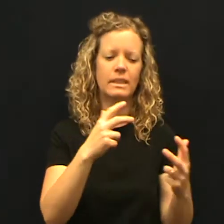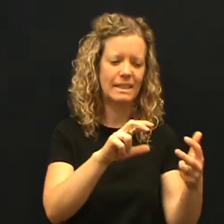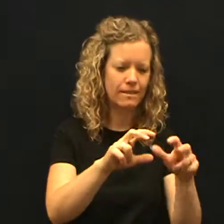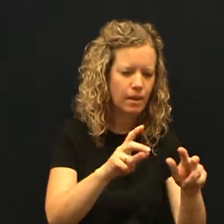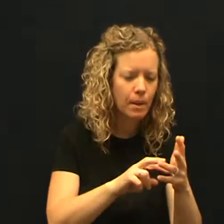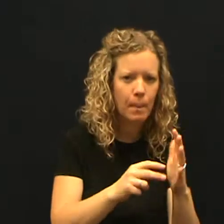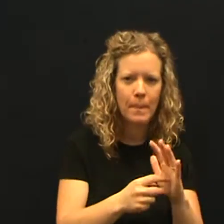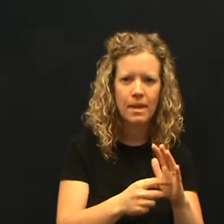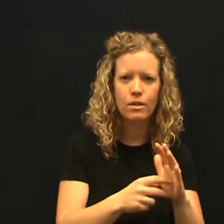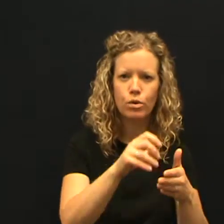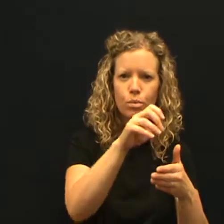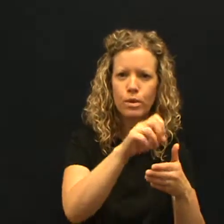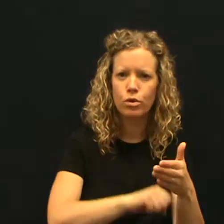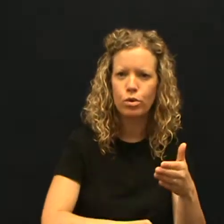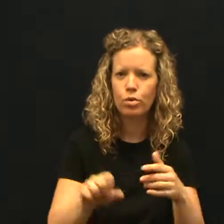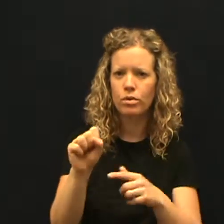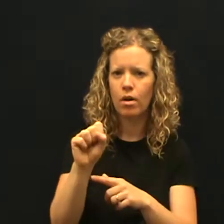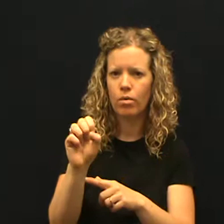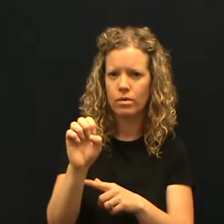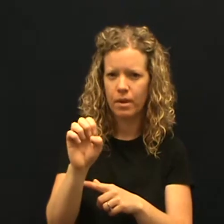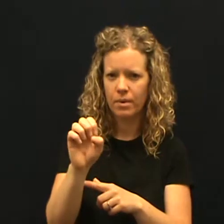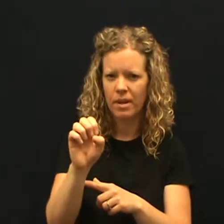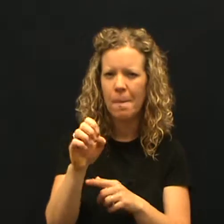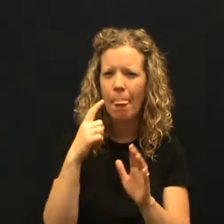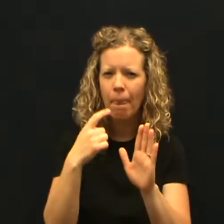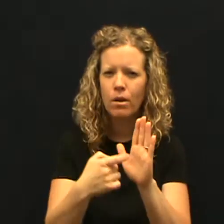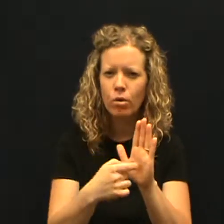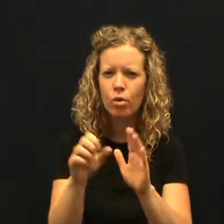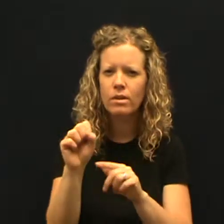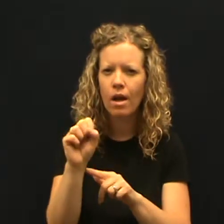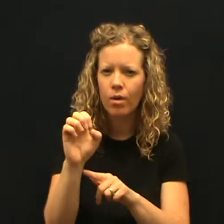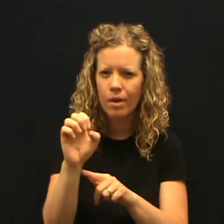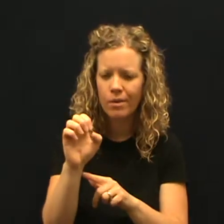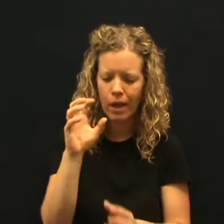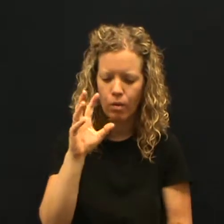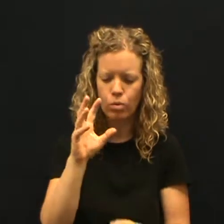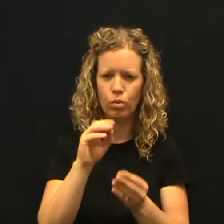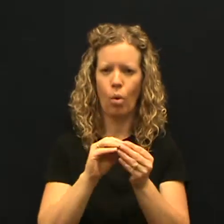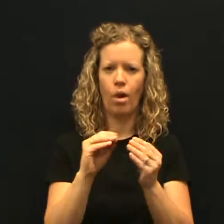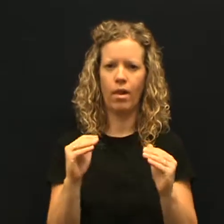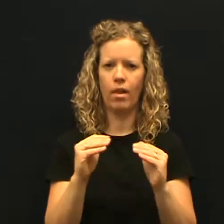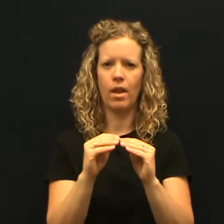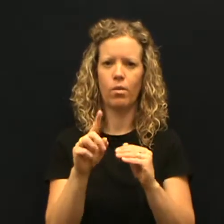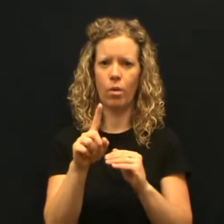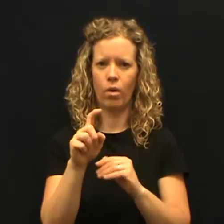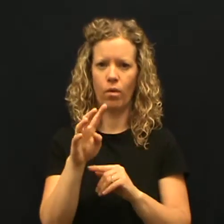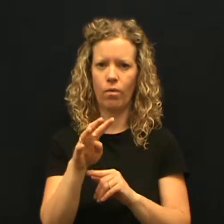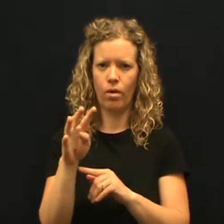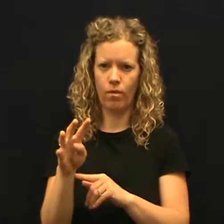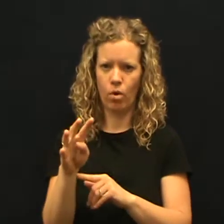of stockholders' equity. So you can see that stockholders' equity totals out at $144,625.